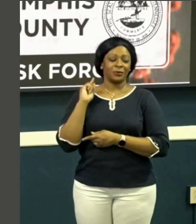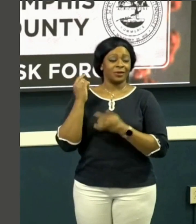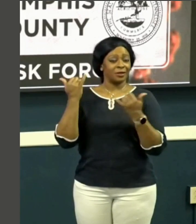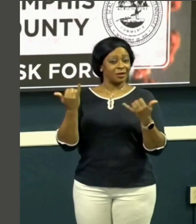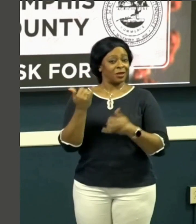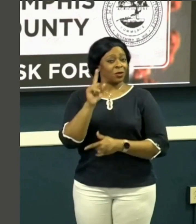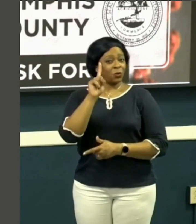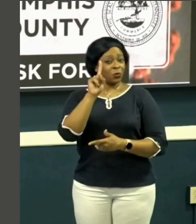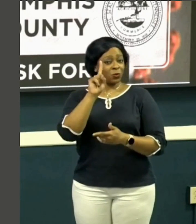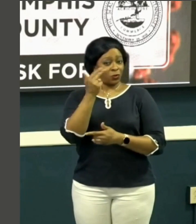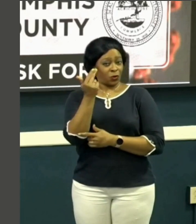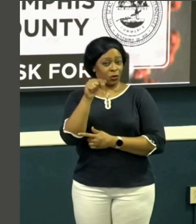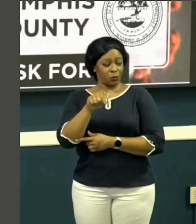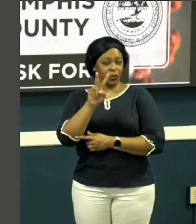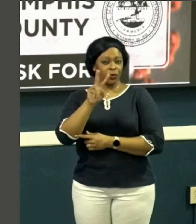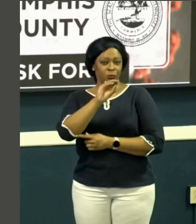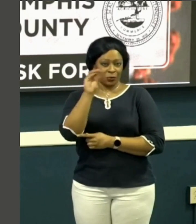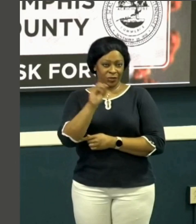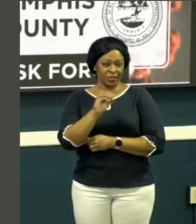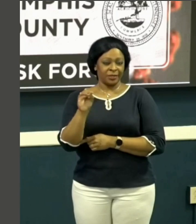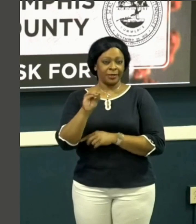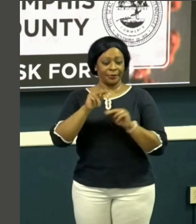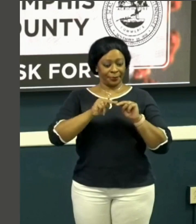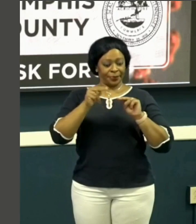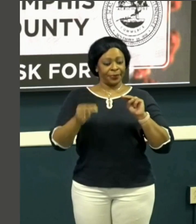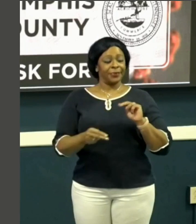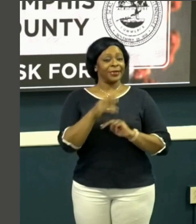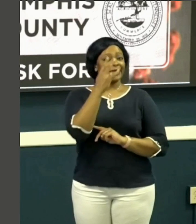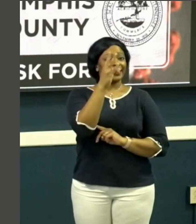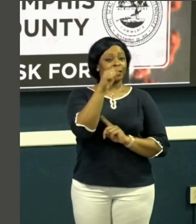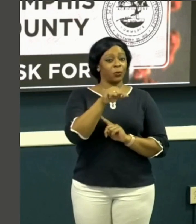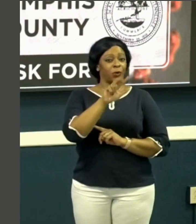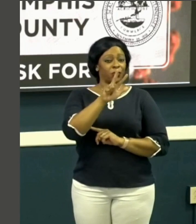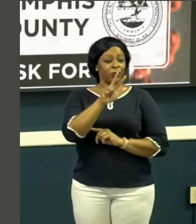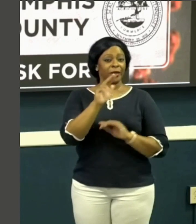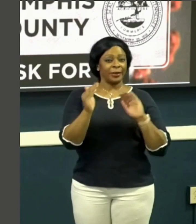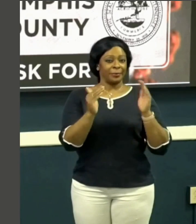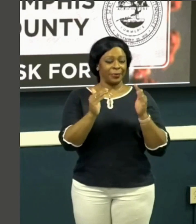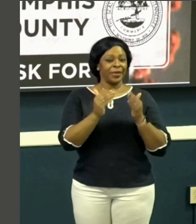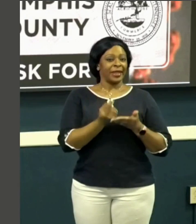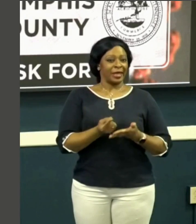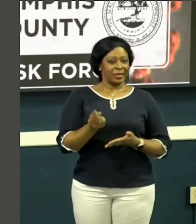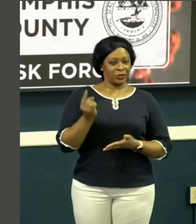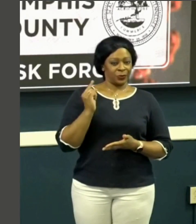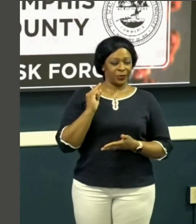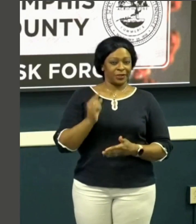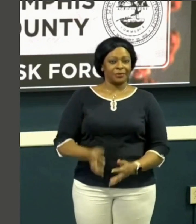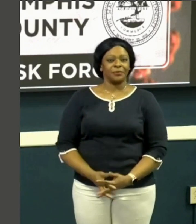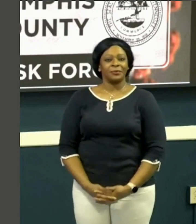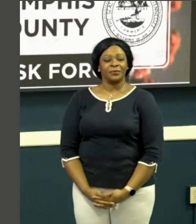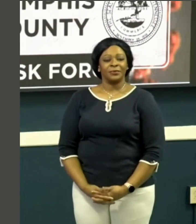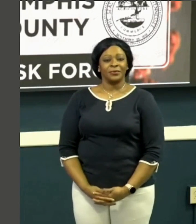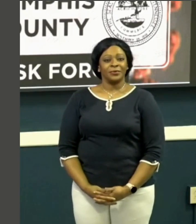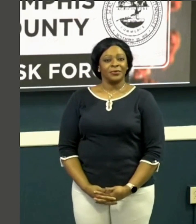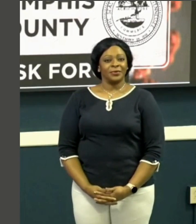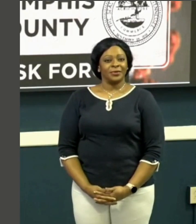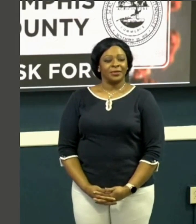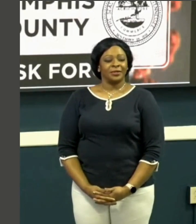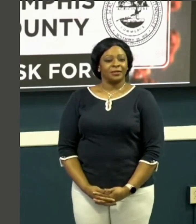now 13.2%, down from 17.3% this time last week. Next